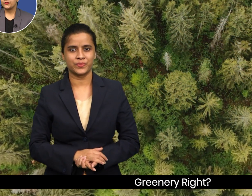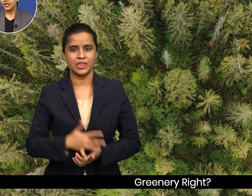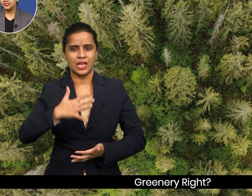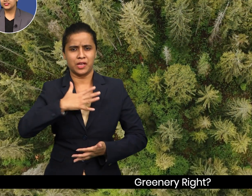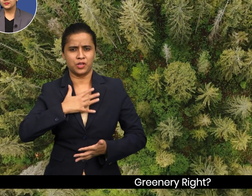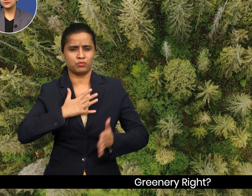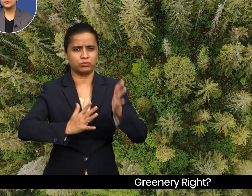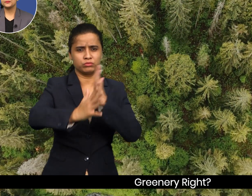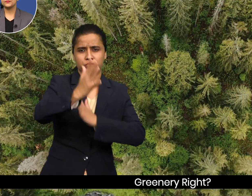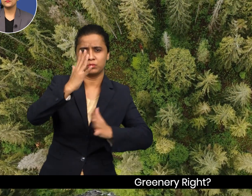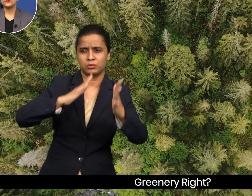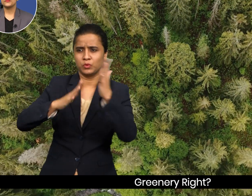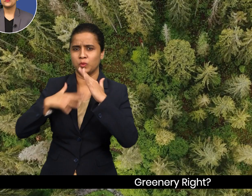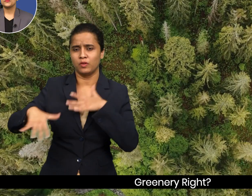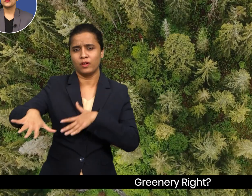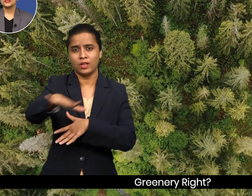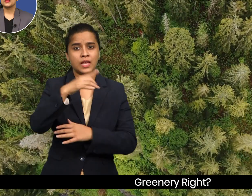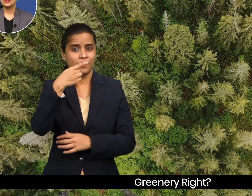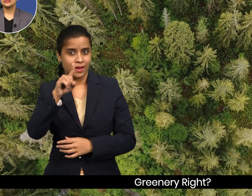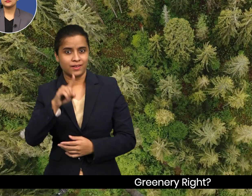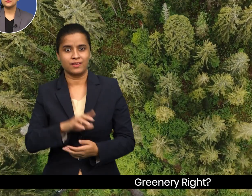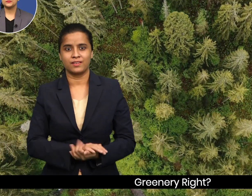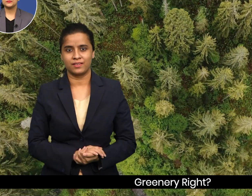Greenery, right?